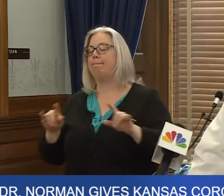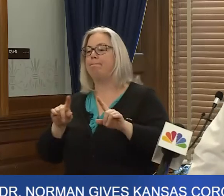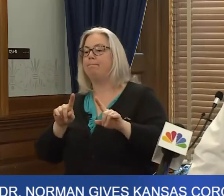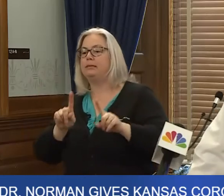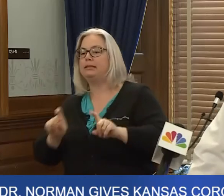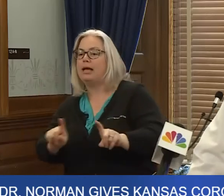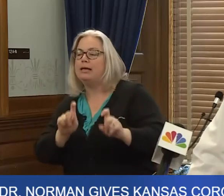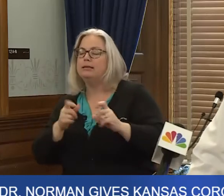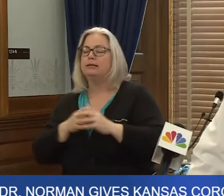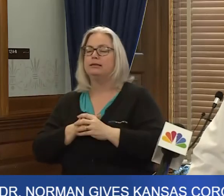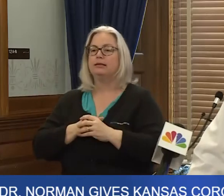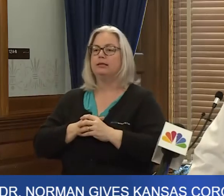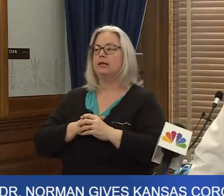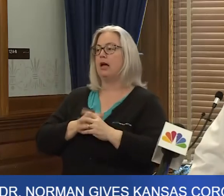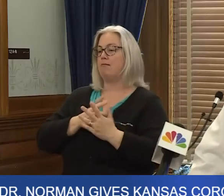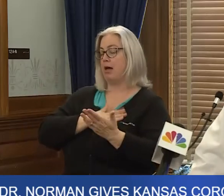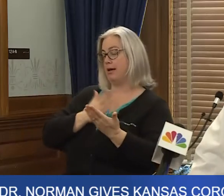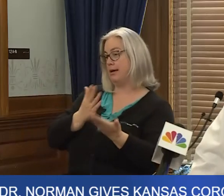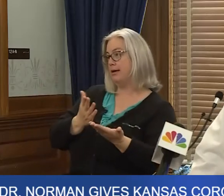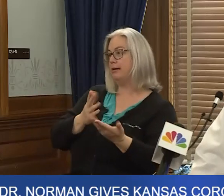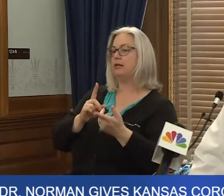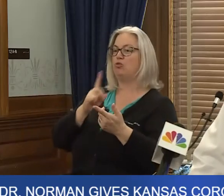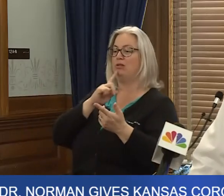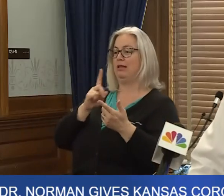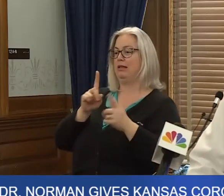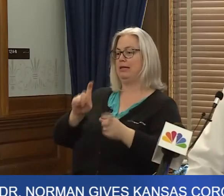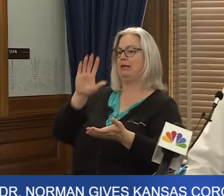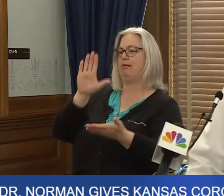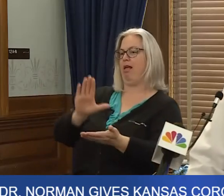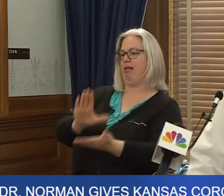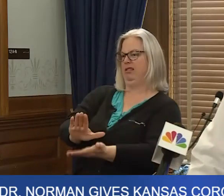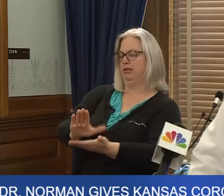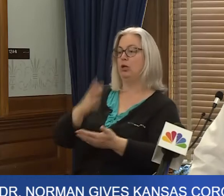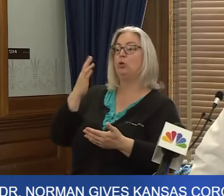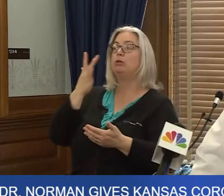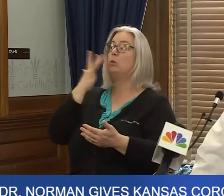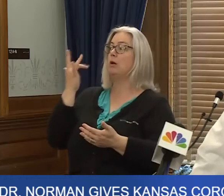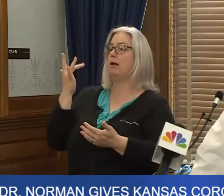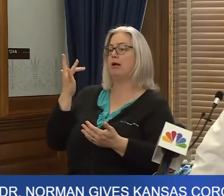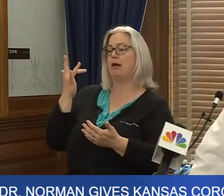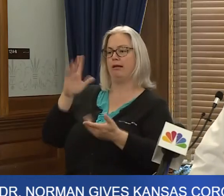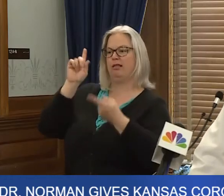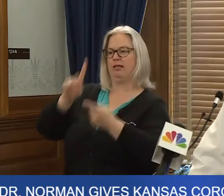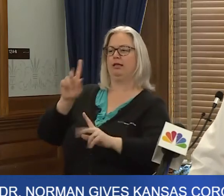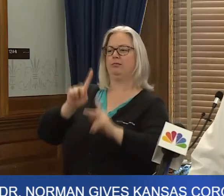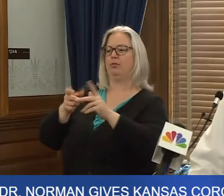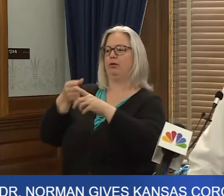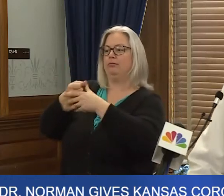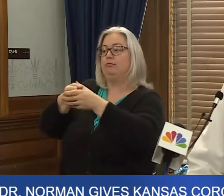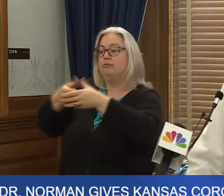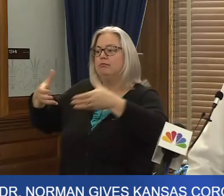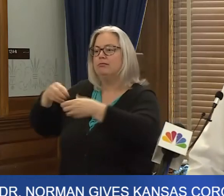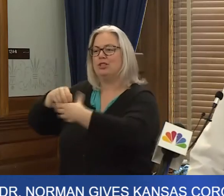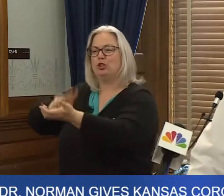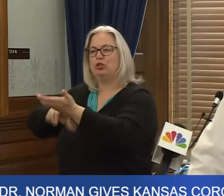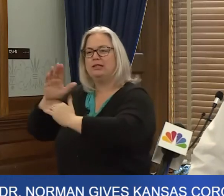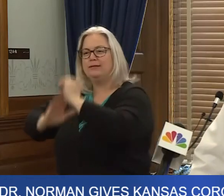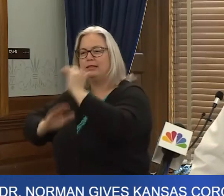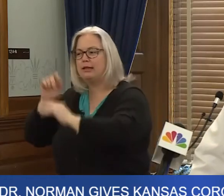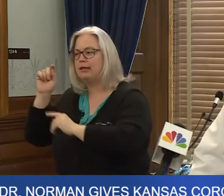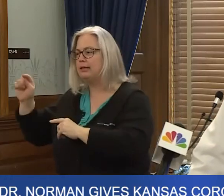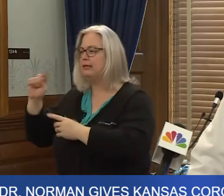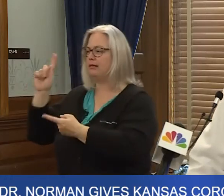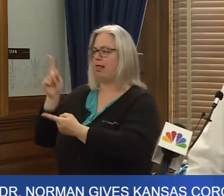would say that it's going down a little bit. And the reason is there's fewer outbreaks going on in nursing facilities.